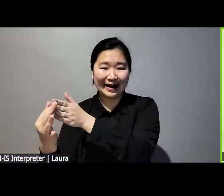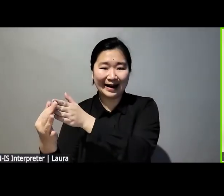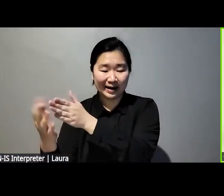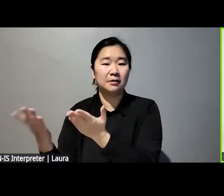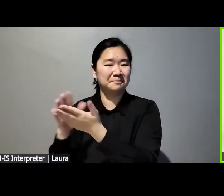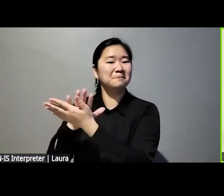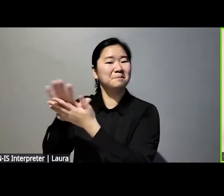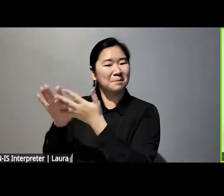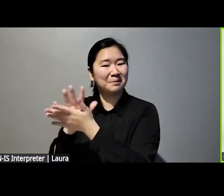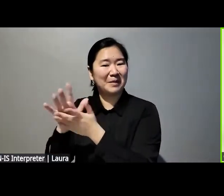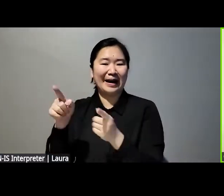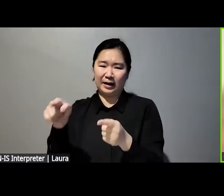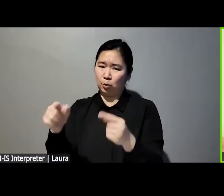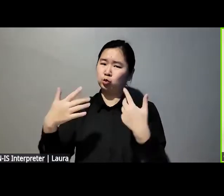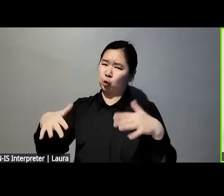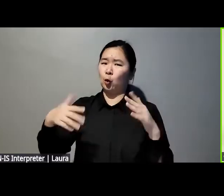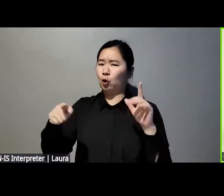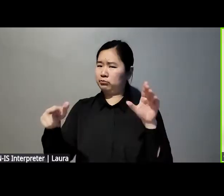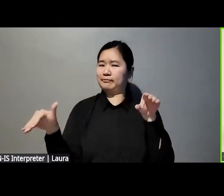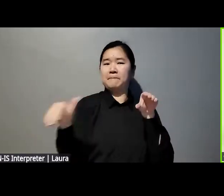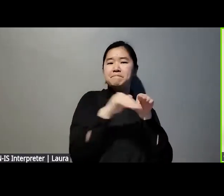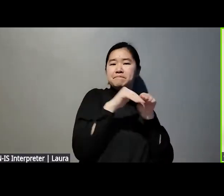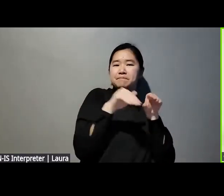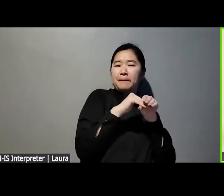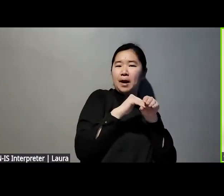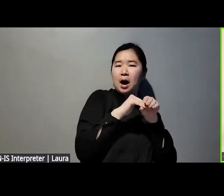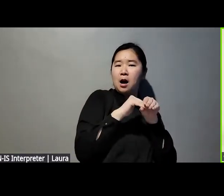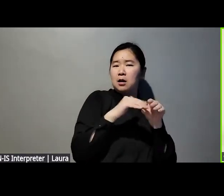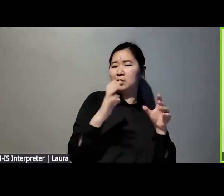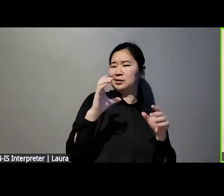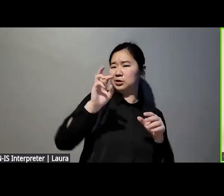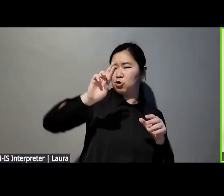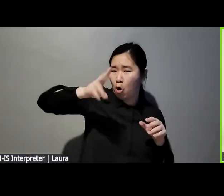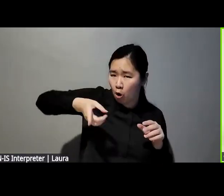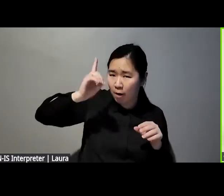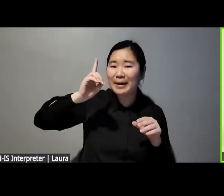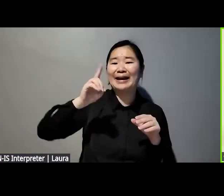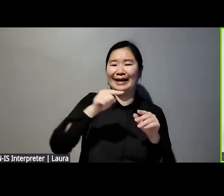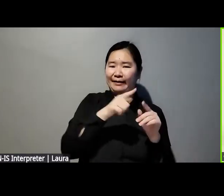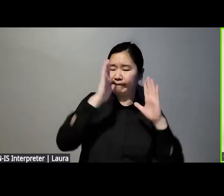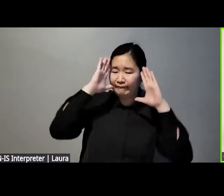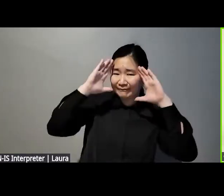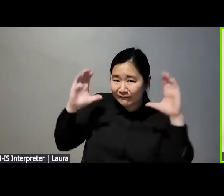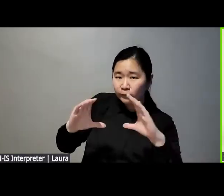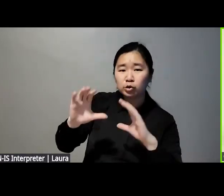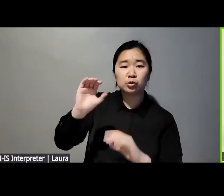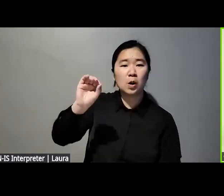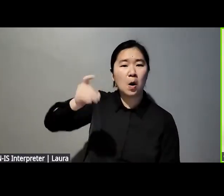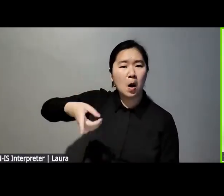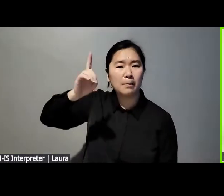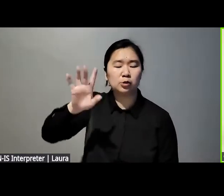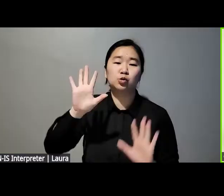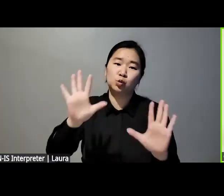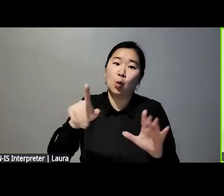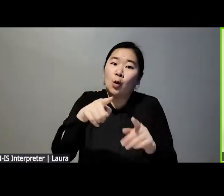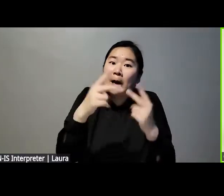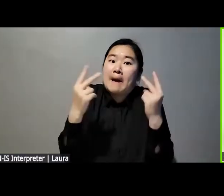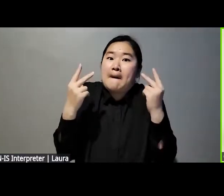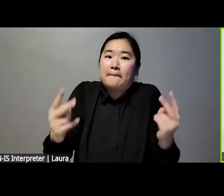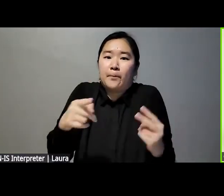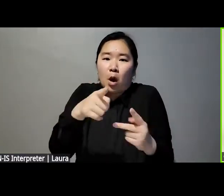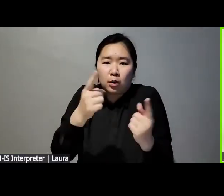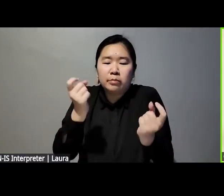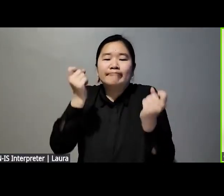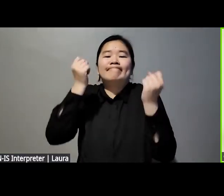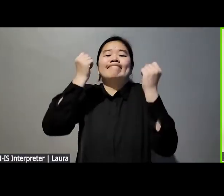and they are the platform through which persons with disabilities organize, advocate, and participate in